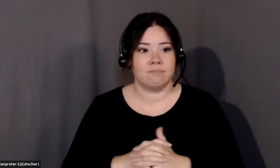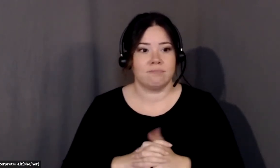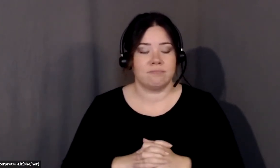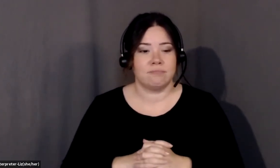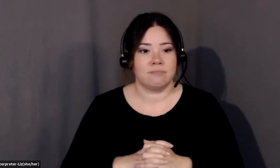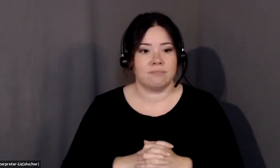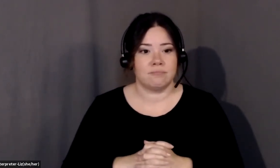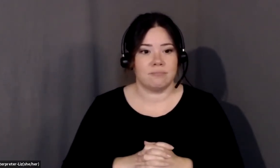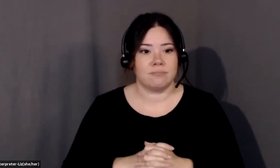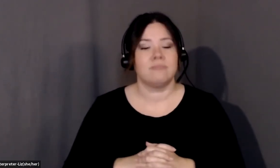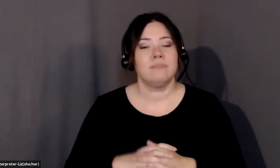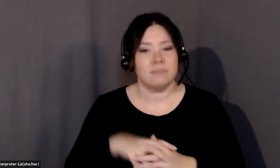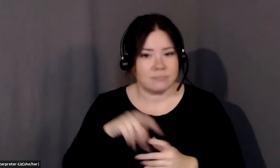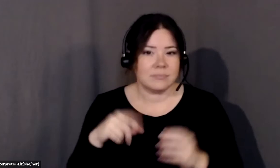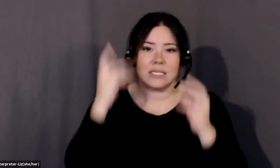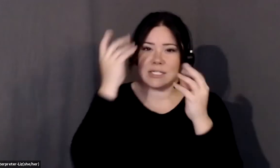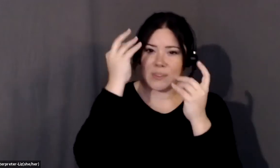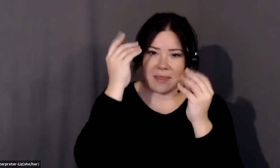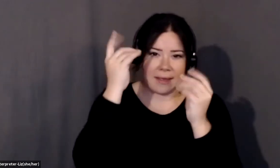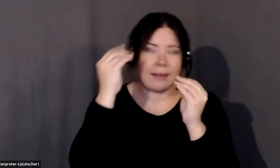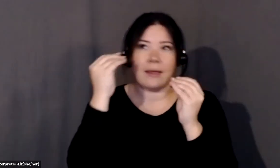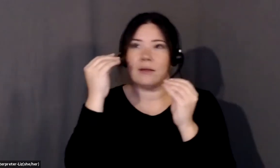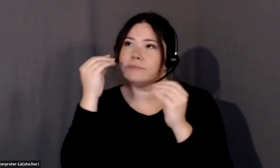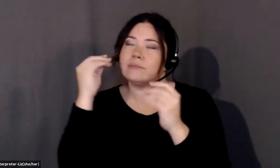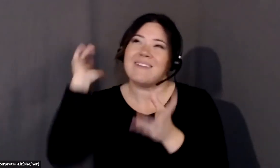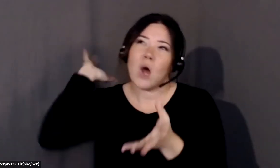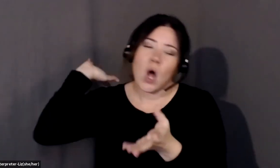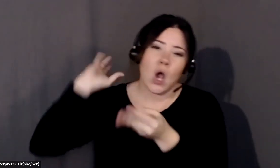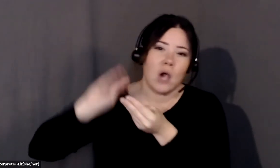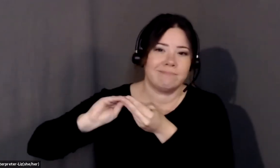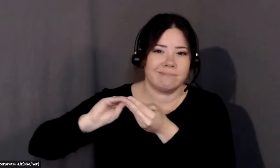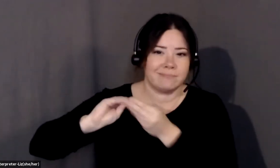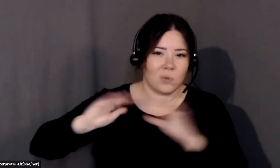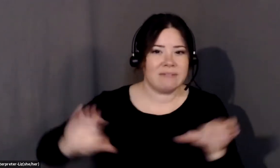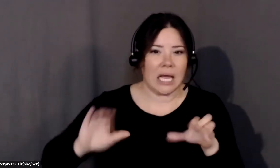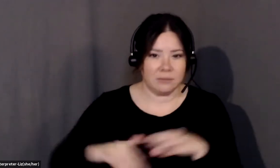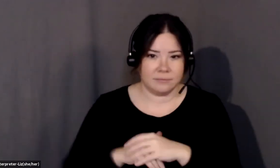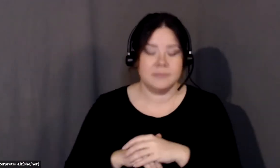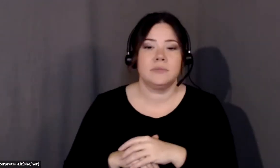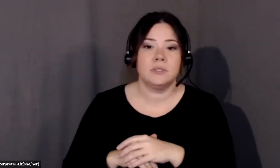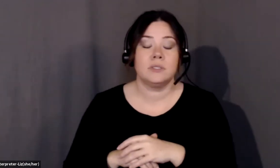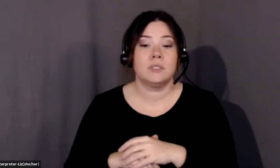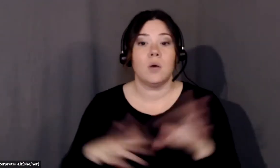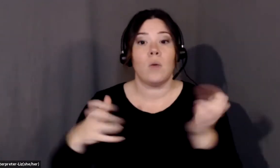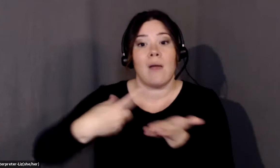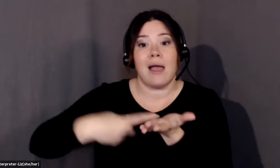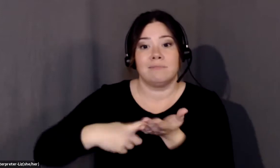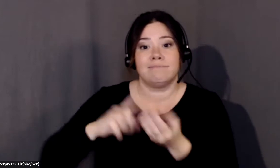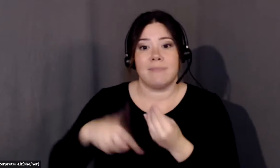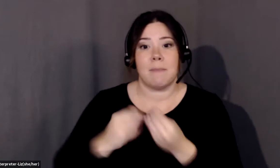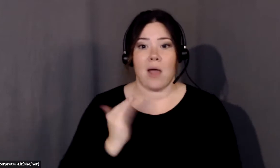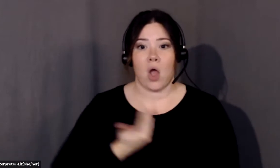So thinking about all that we've done, we wanted to talk with you all about the pilot